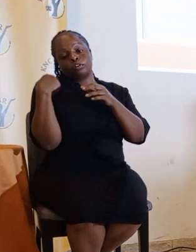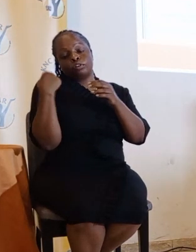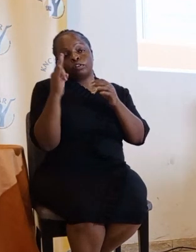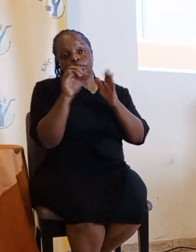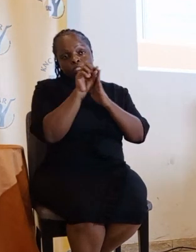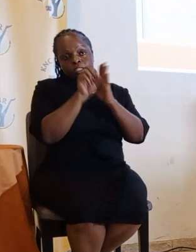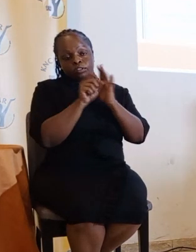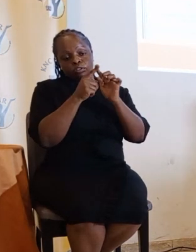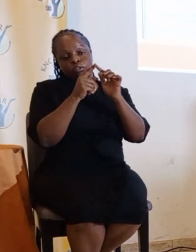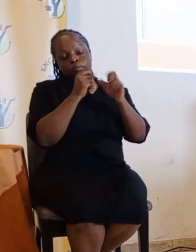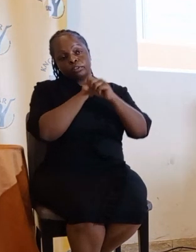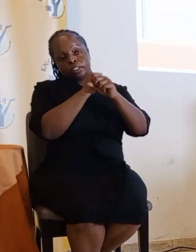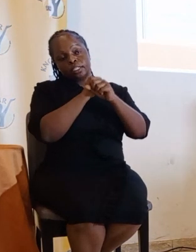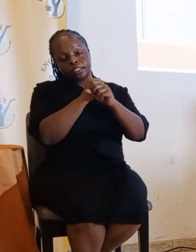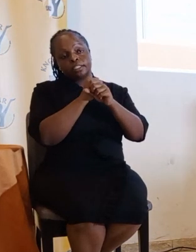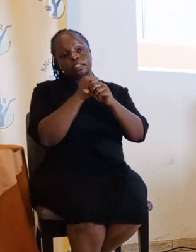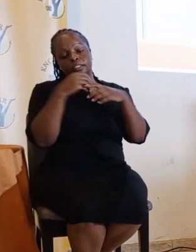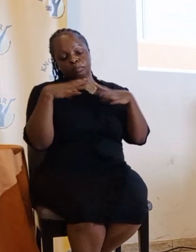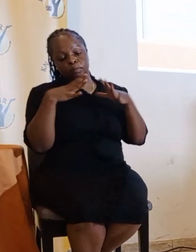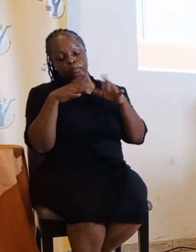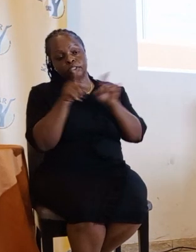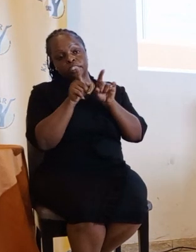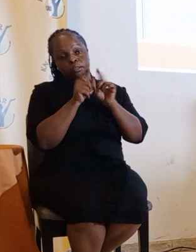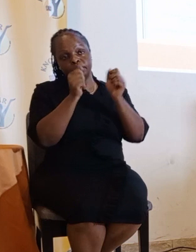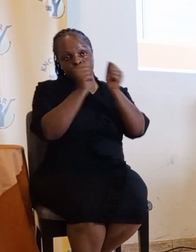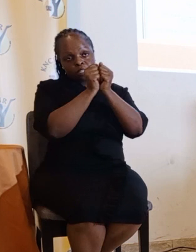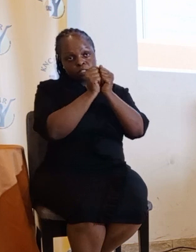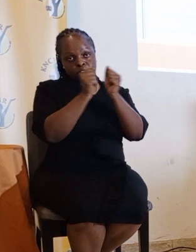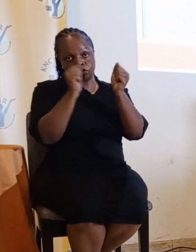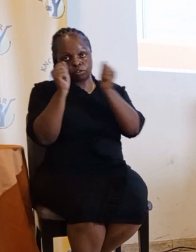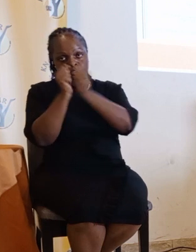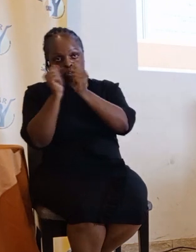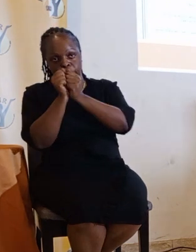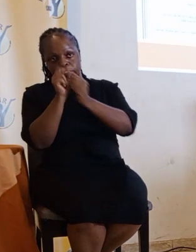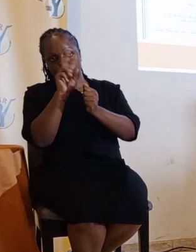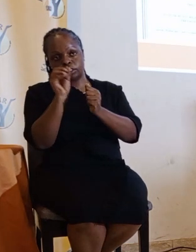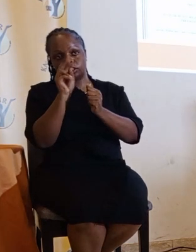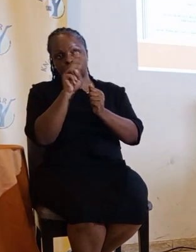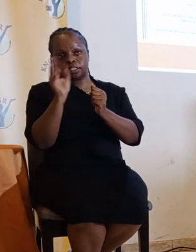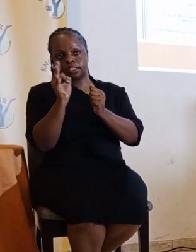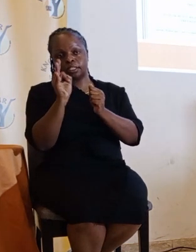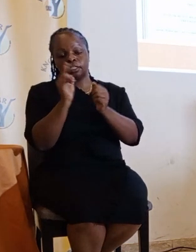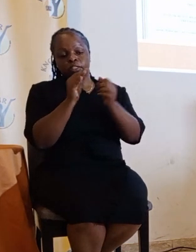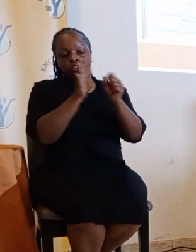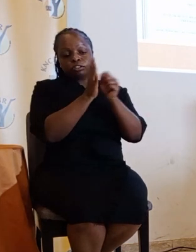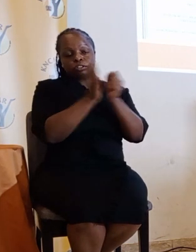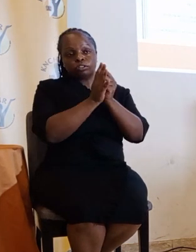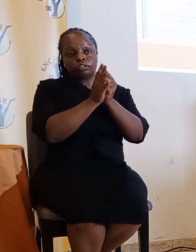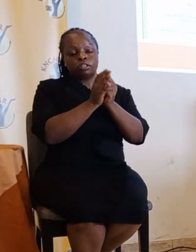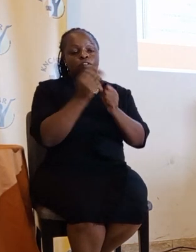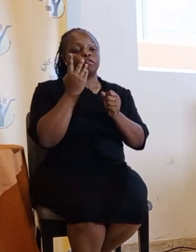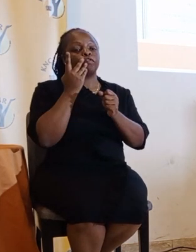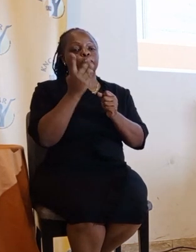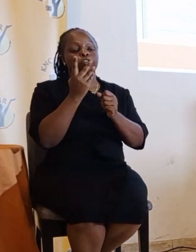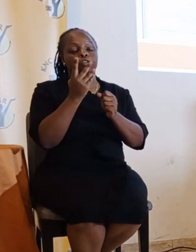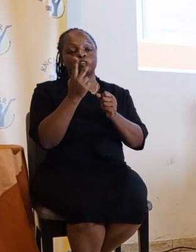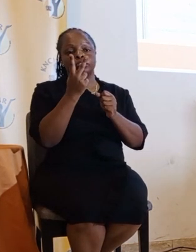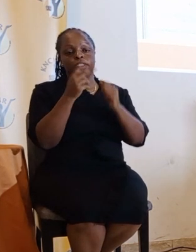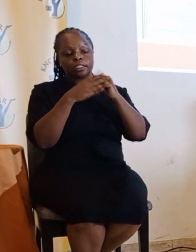people. As at 10th October 2023, a total of 429 bodies had